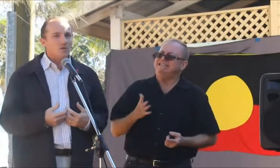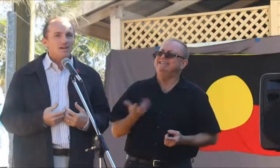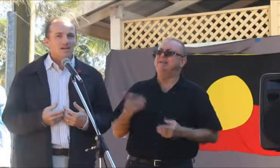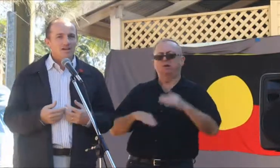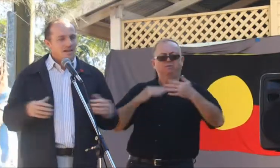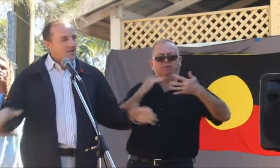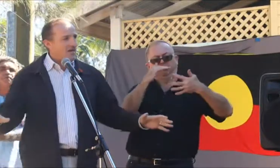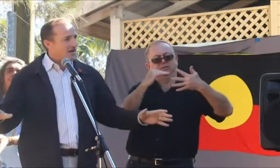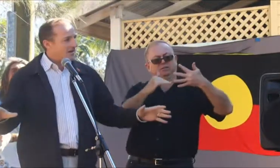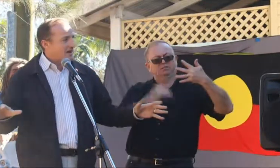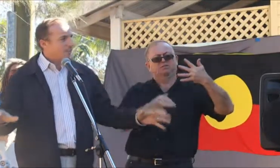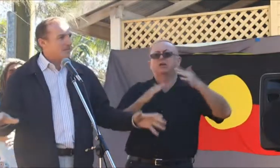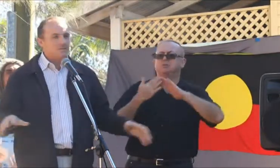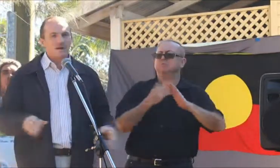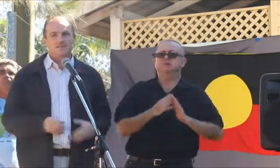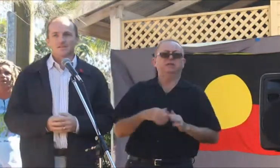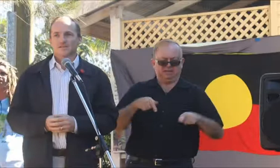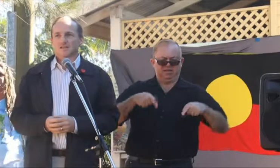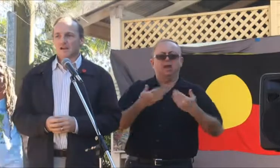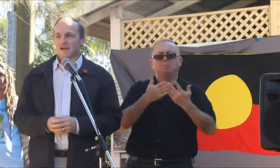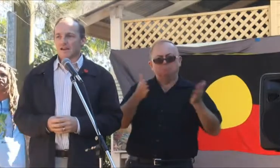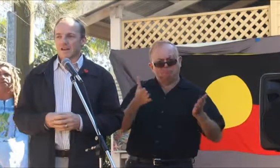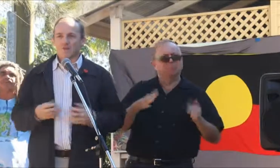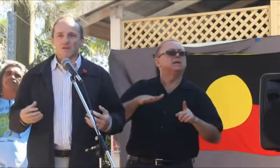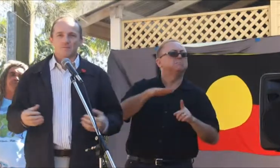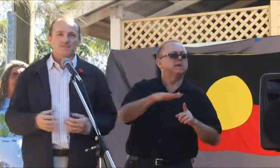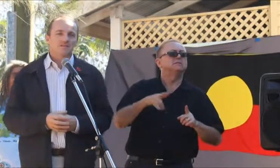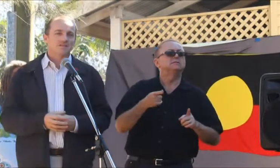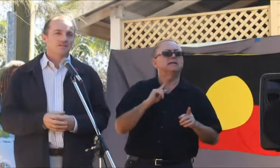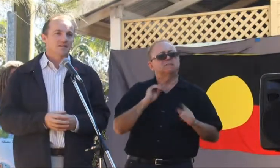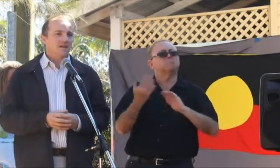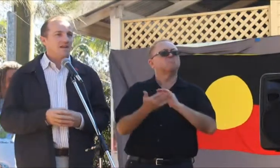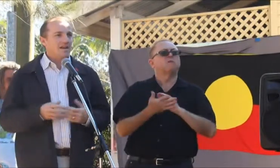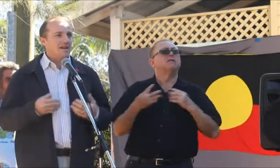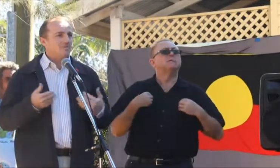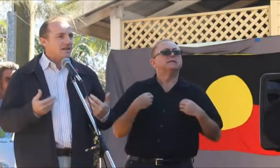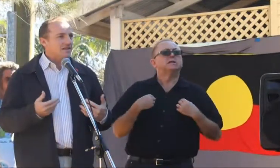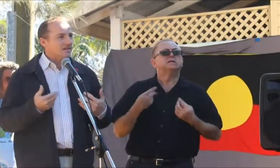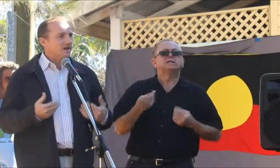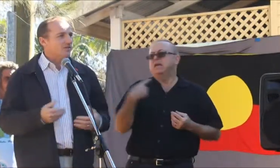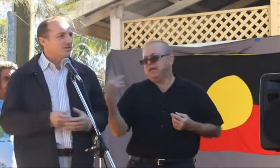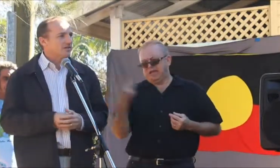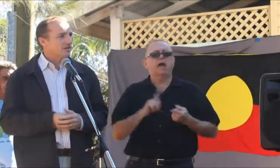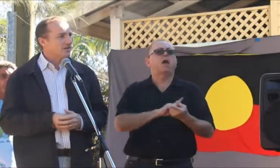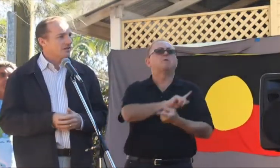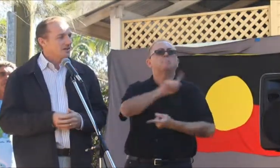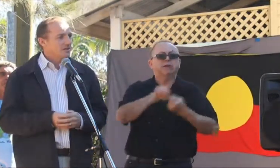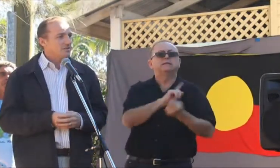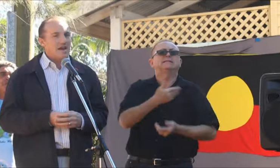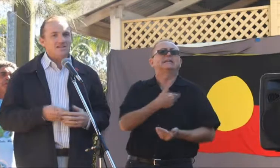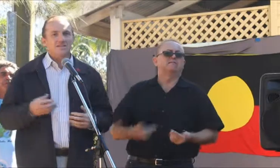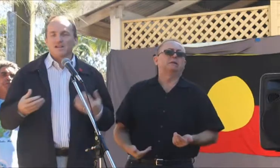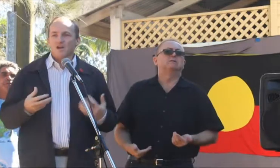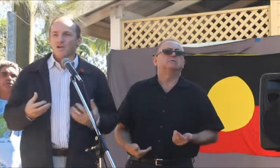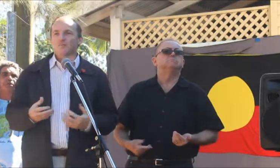our community, here in our public spaces, in our private businesses, in our meetings and our governance. So to